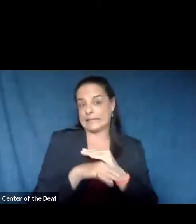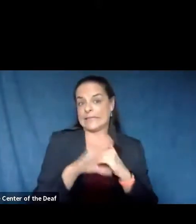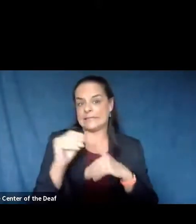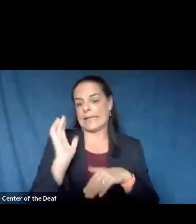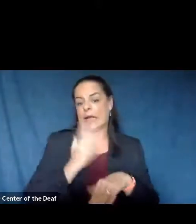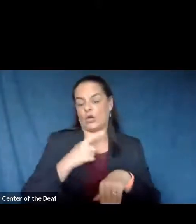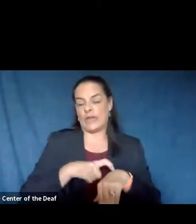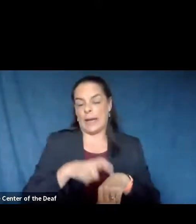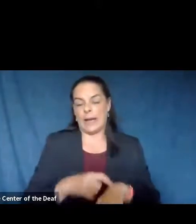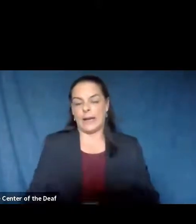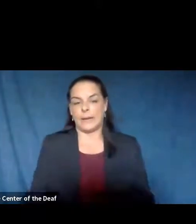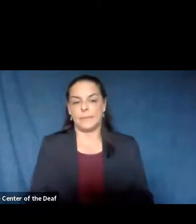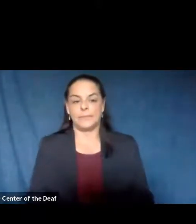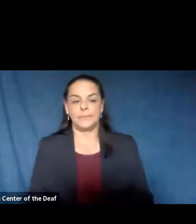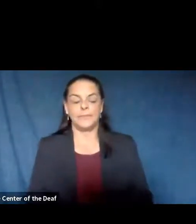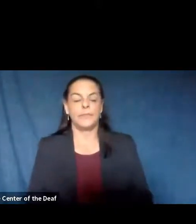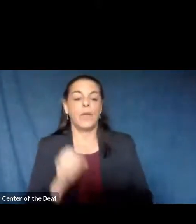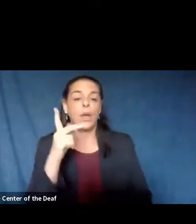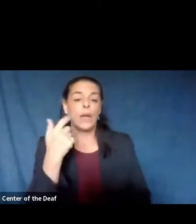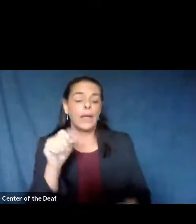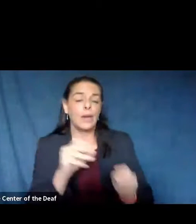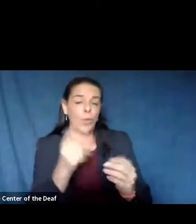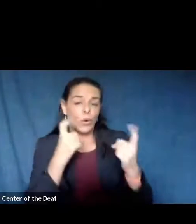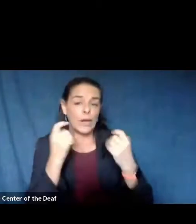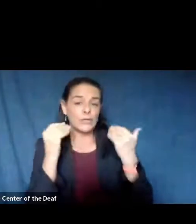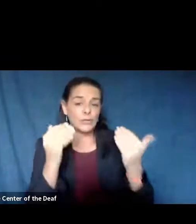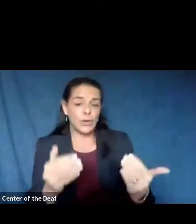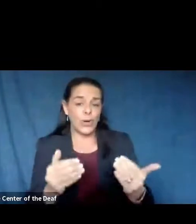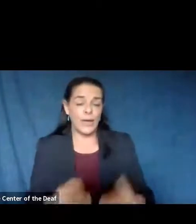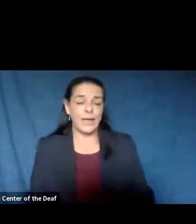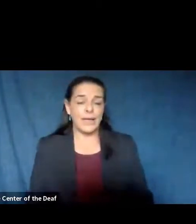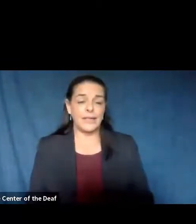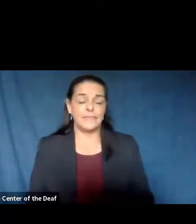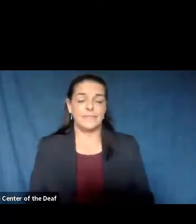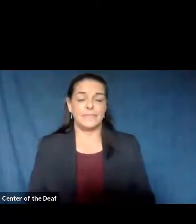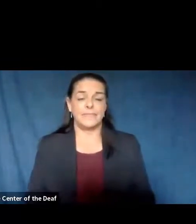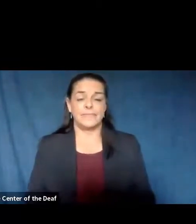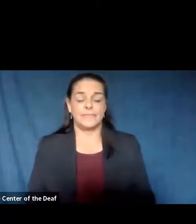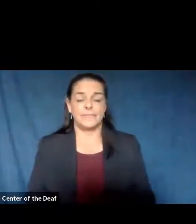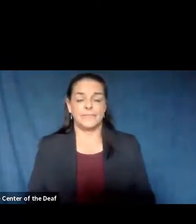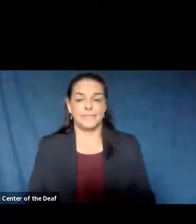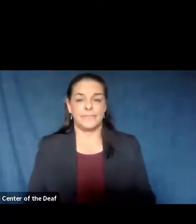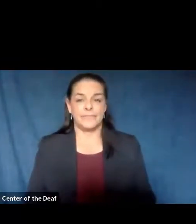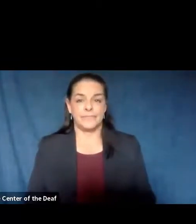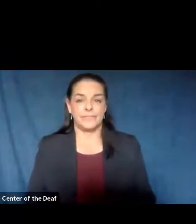things. All right, any other questions? Please go ahead and type them in now.